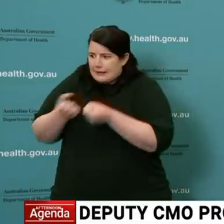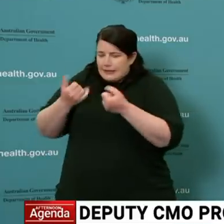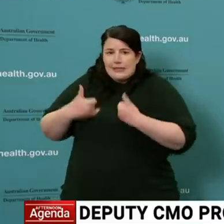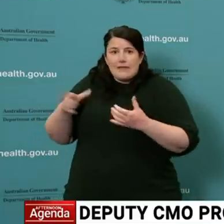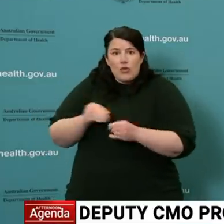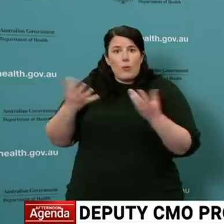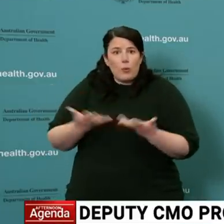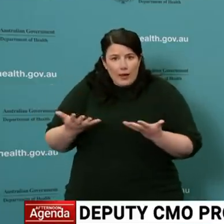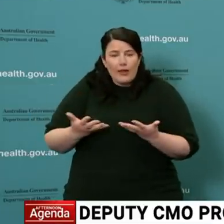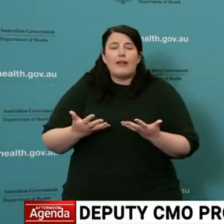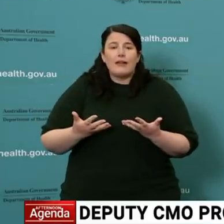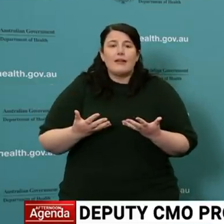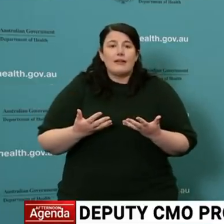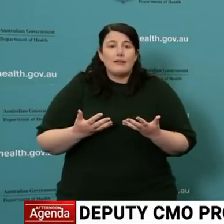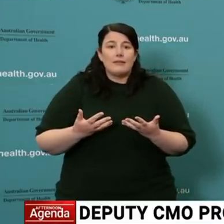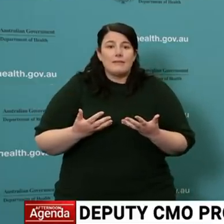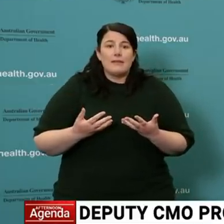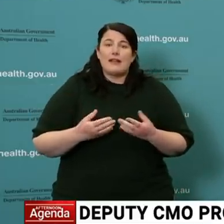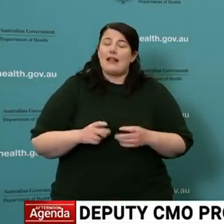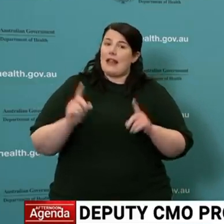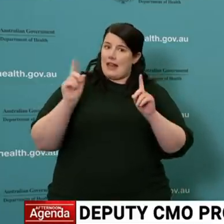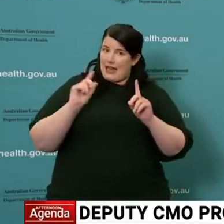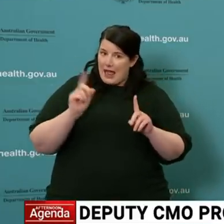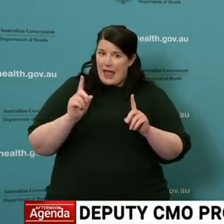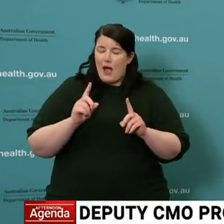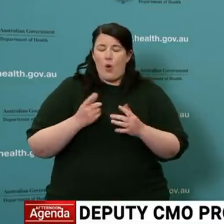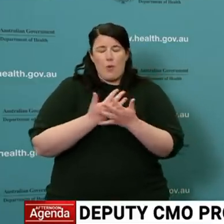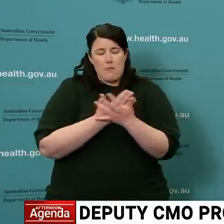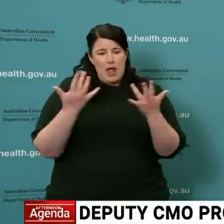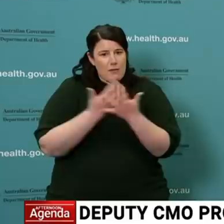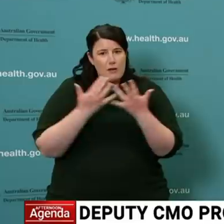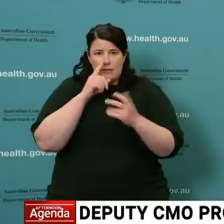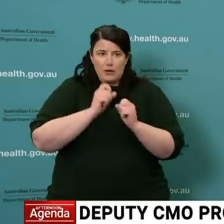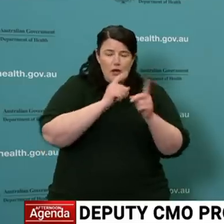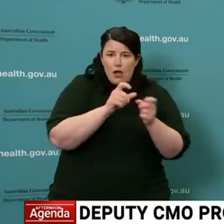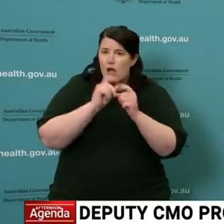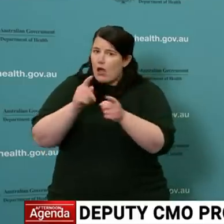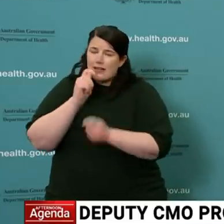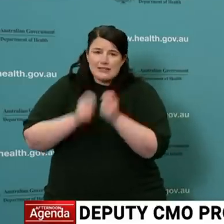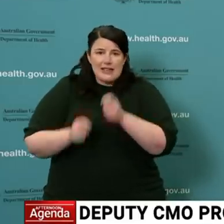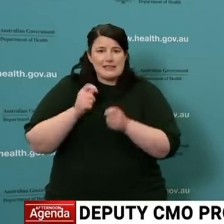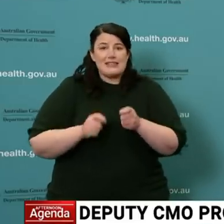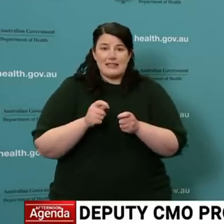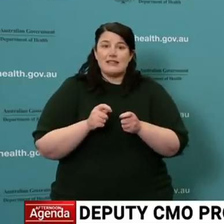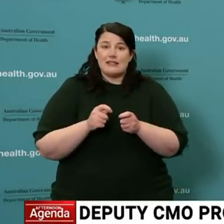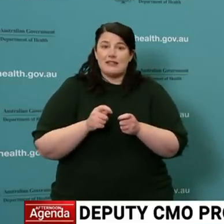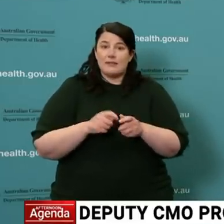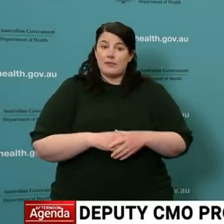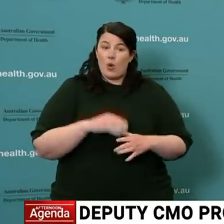Victoria, is being backed up by a remarkable testing framework. We have tested